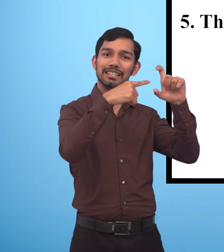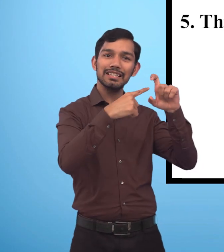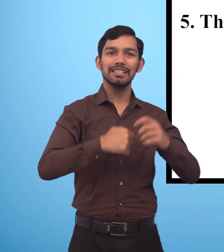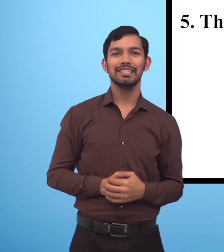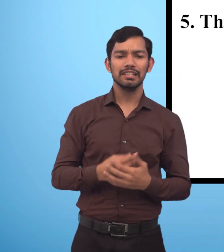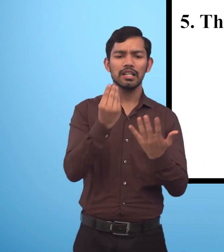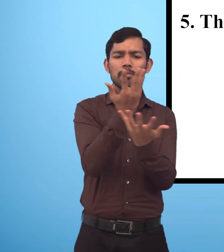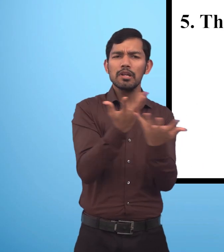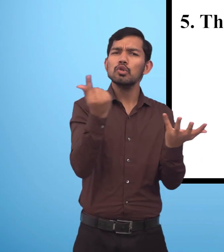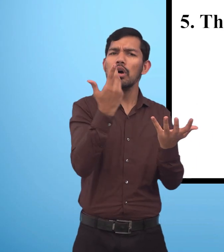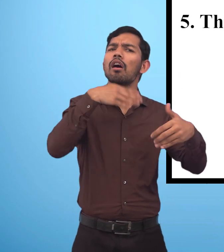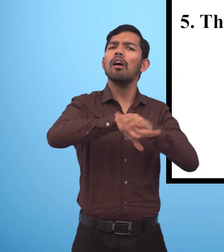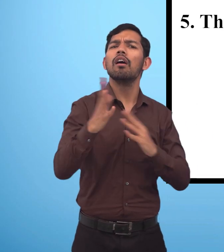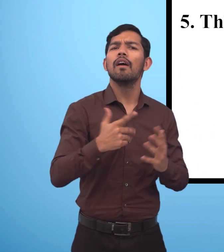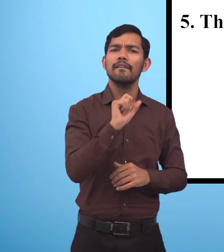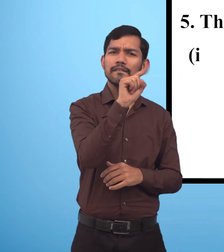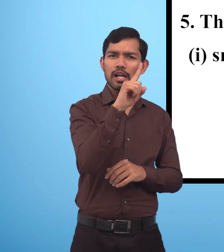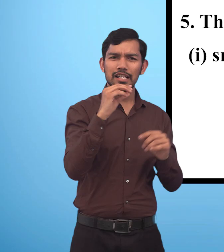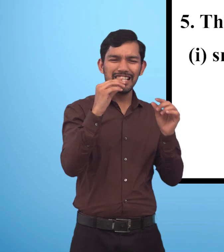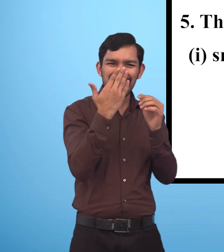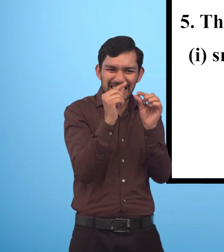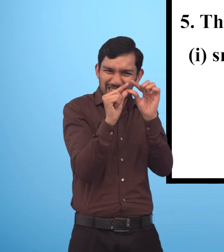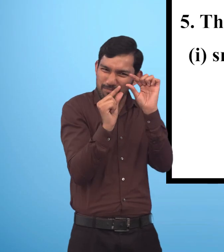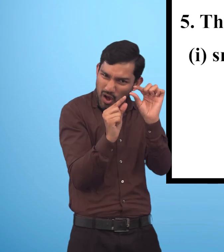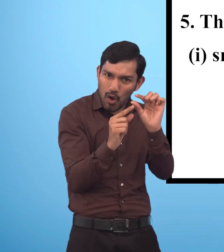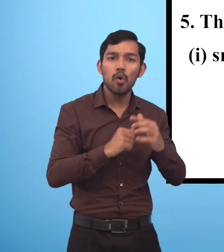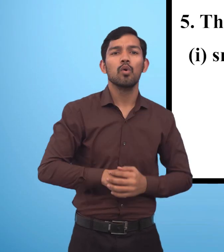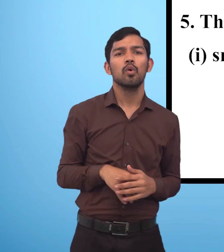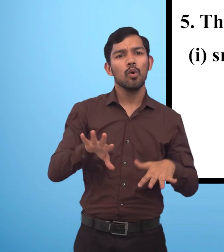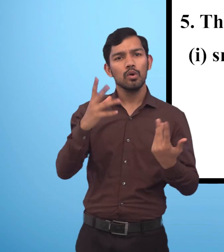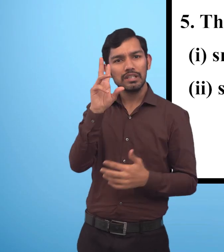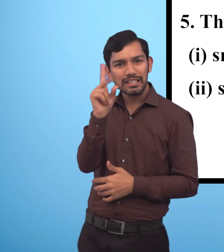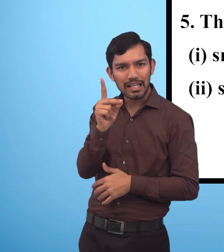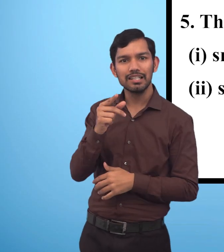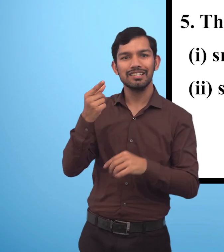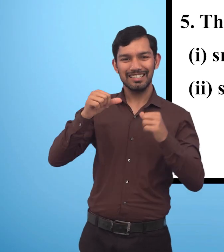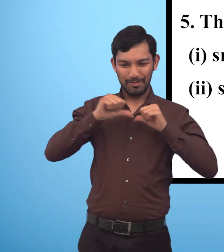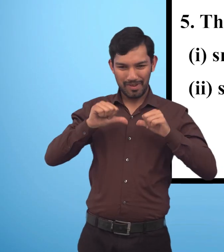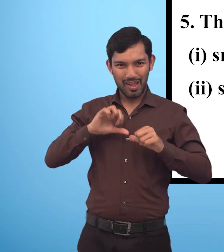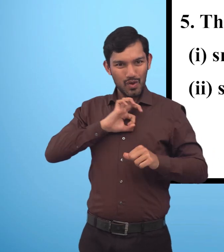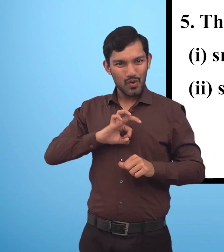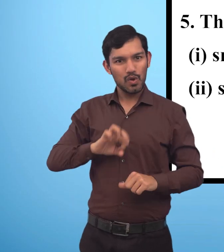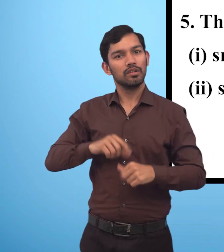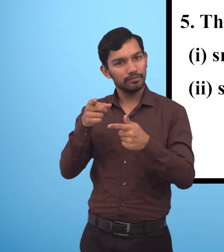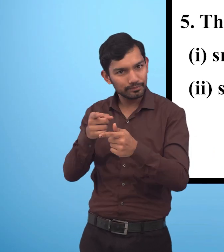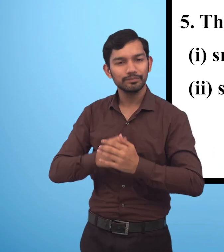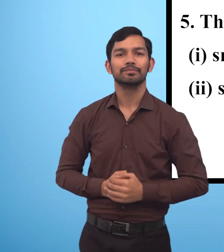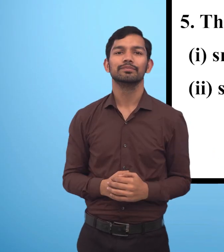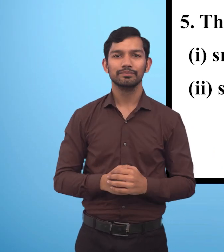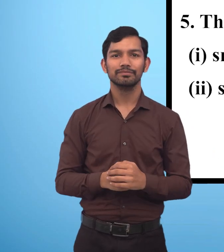E. Things used. 1. Small mirrors. 2. Shapes of